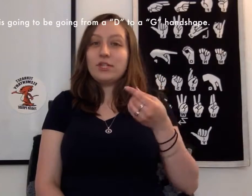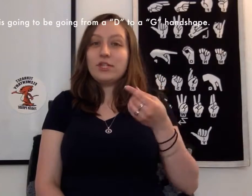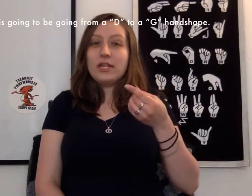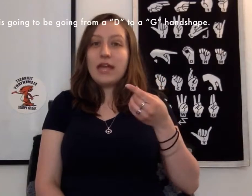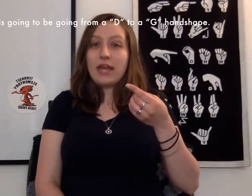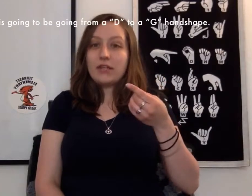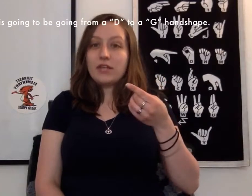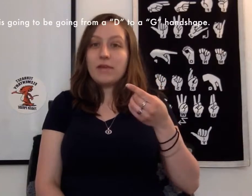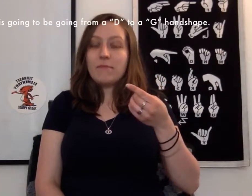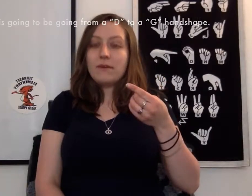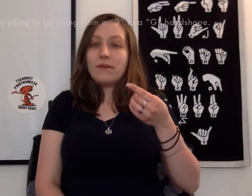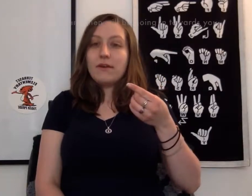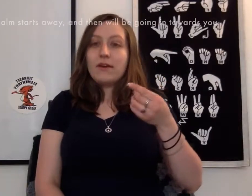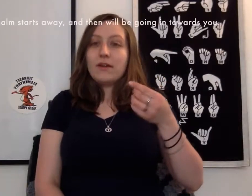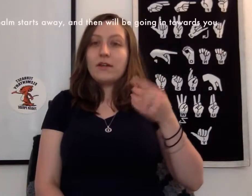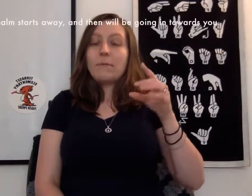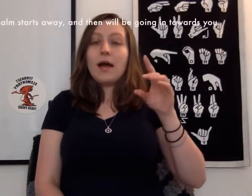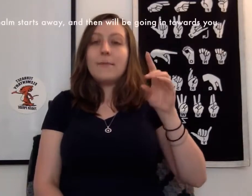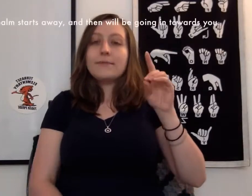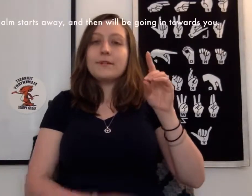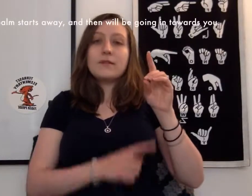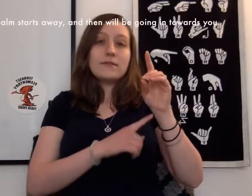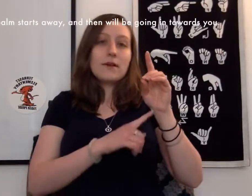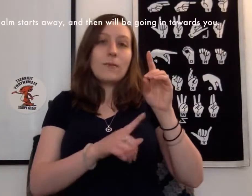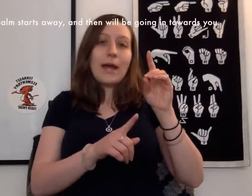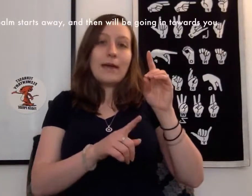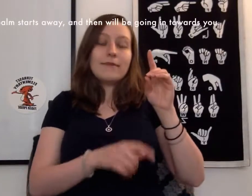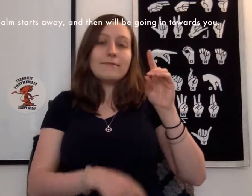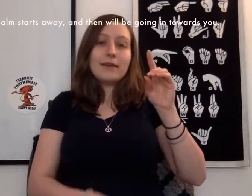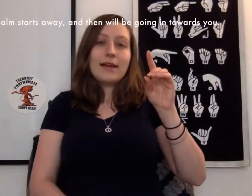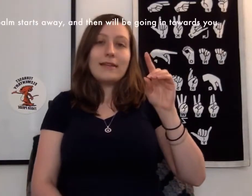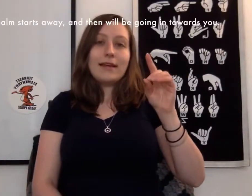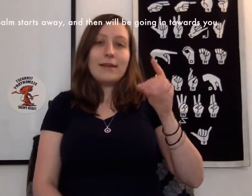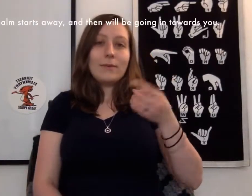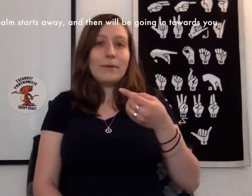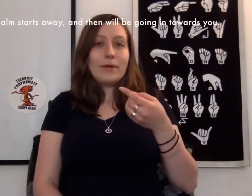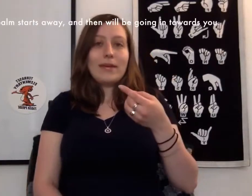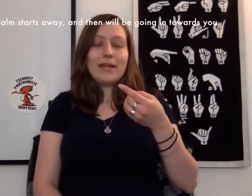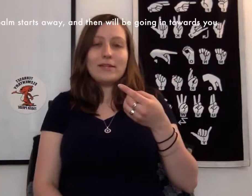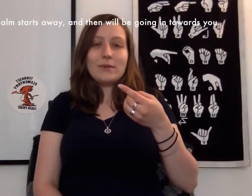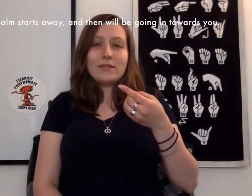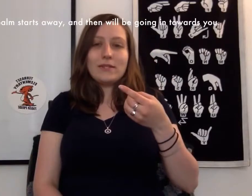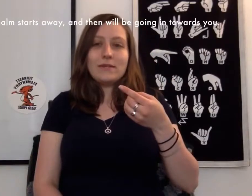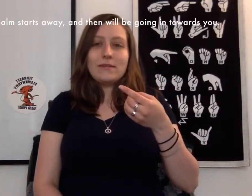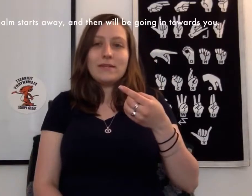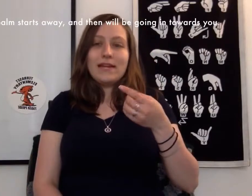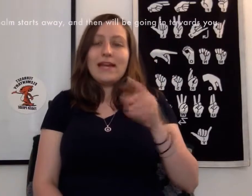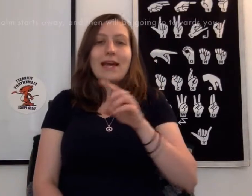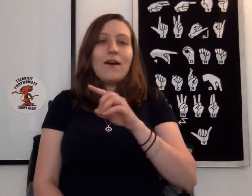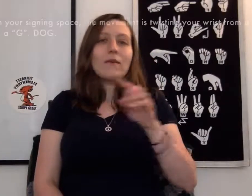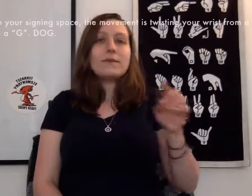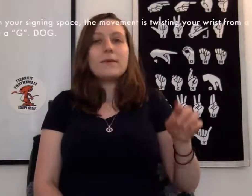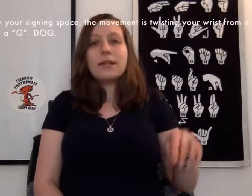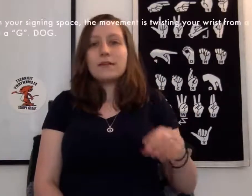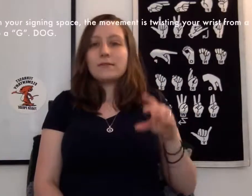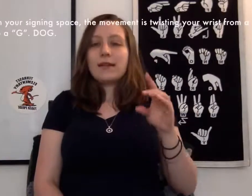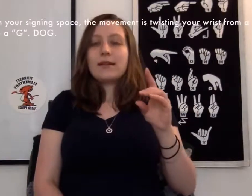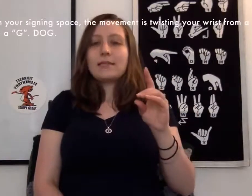G hand shape. Your palm starts away, and then it will be going in towards you. Also in your signing